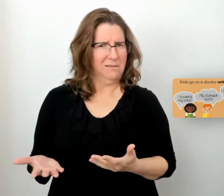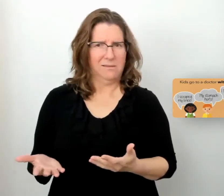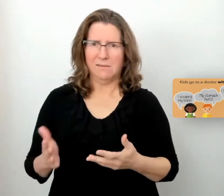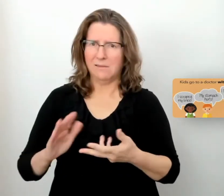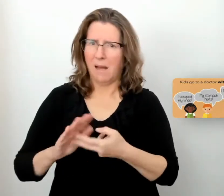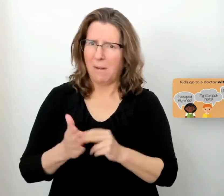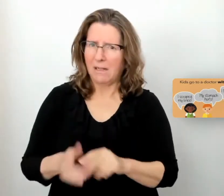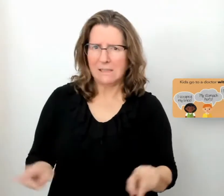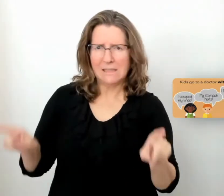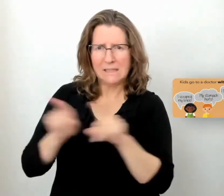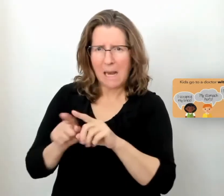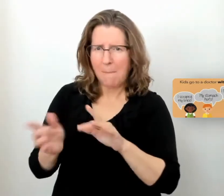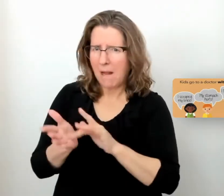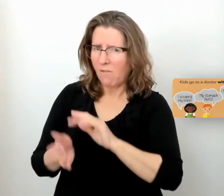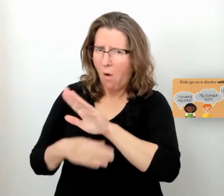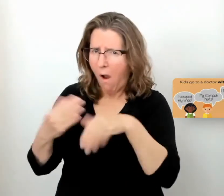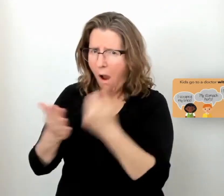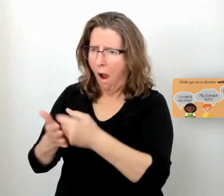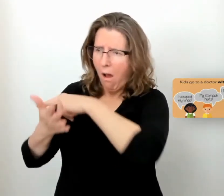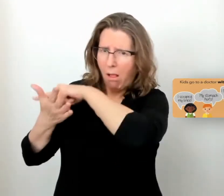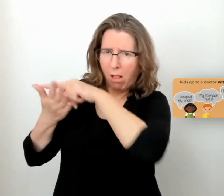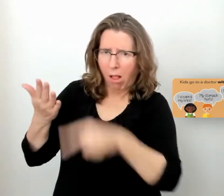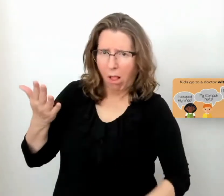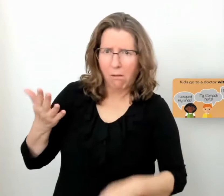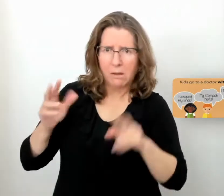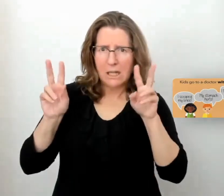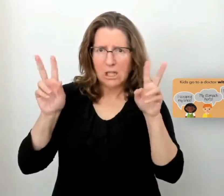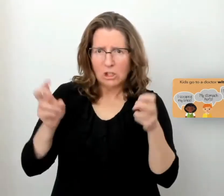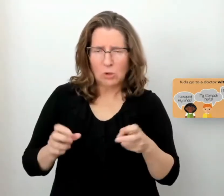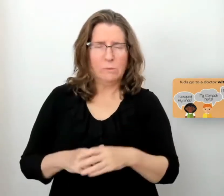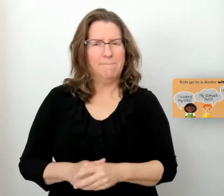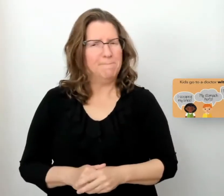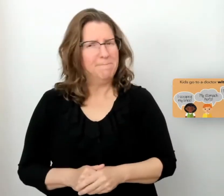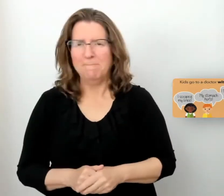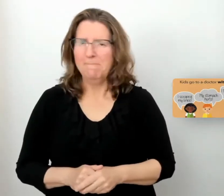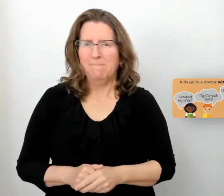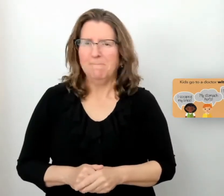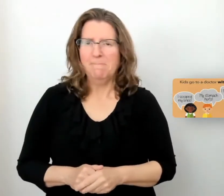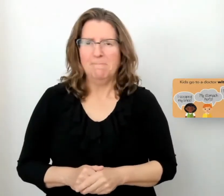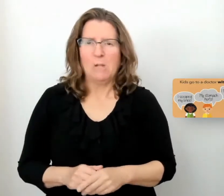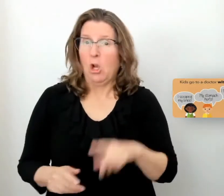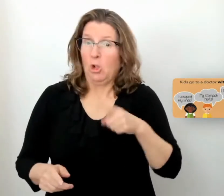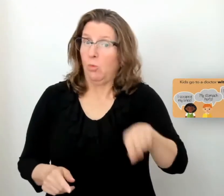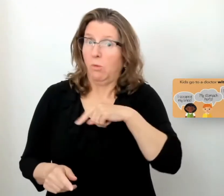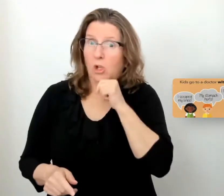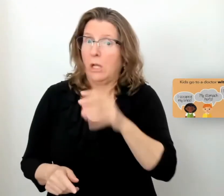The doctor would be treating them all the same way, but would not be addressing their issues. Naturally, this would